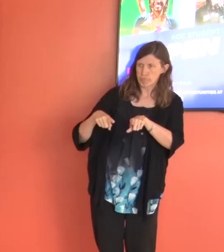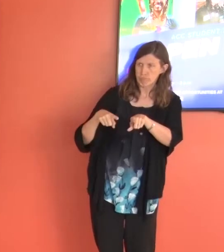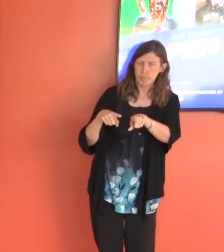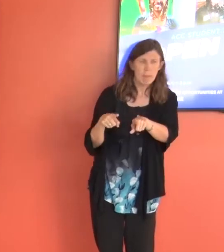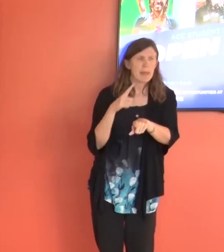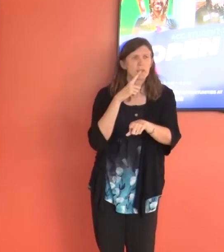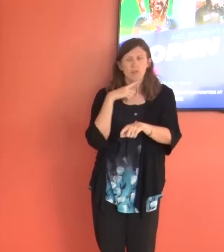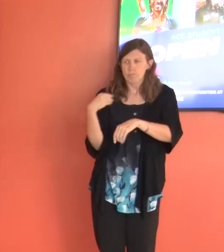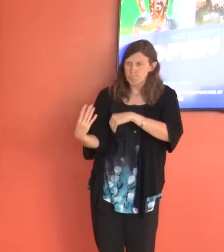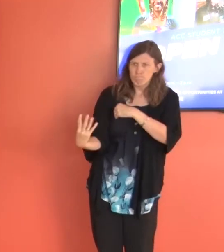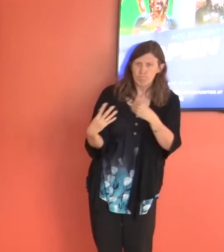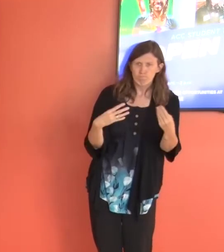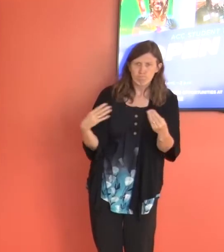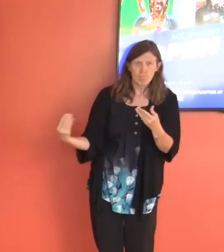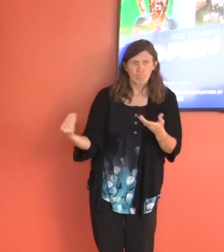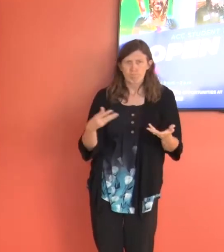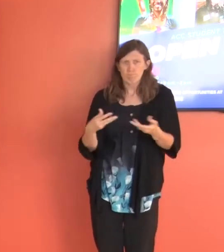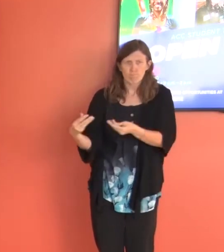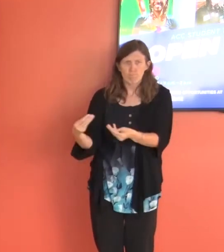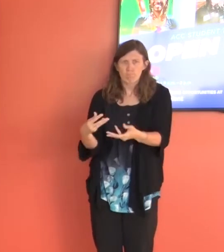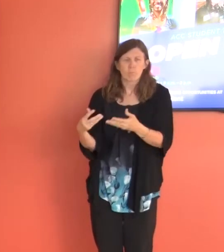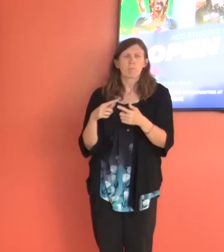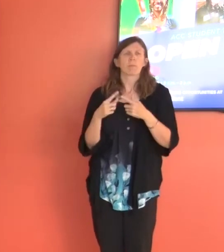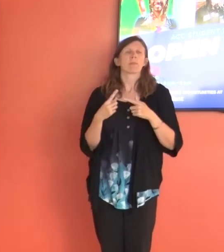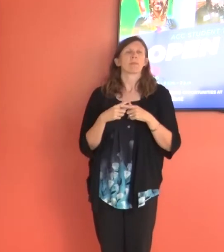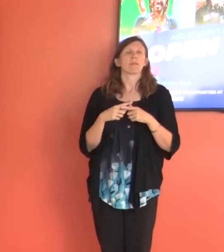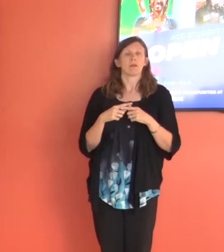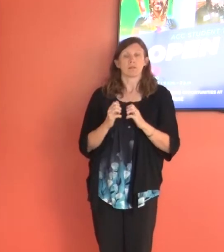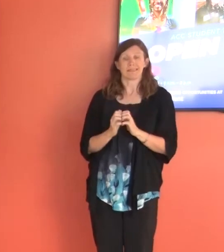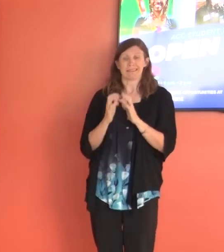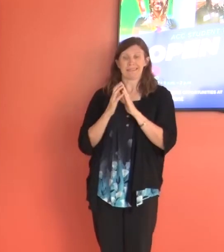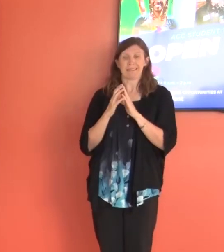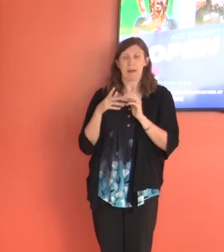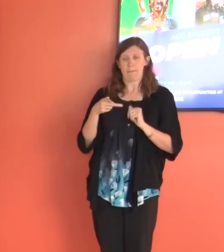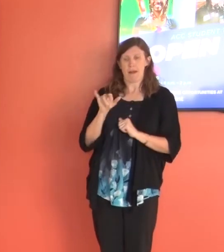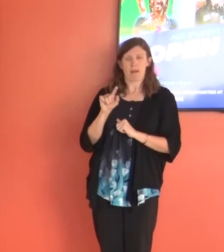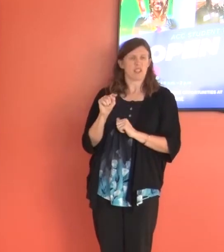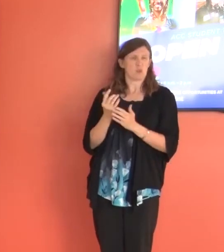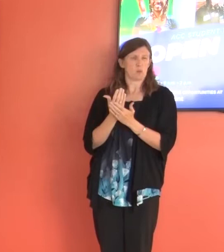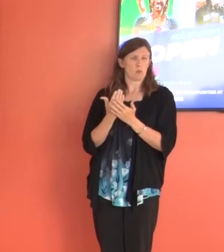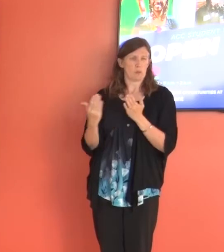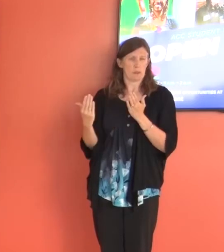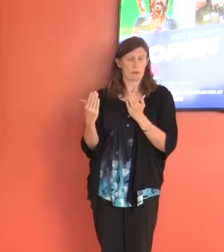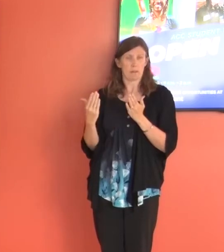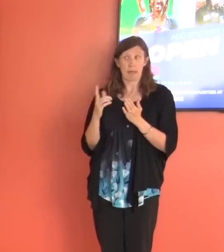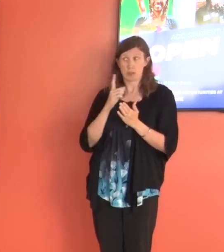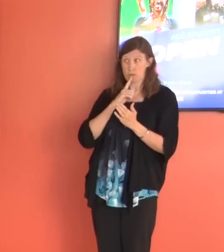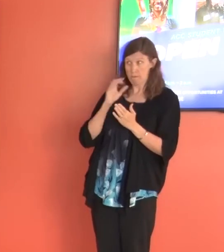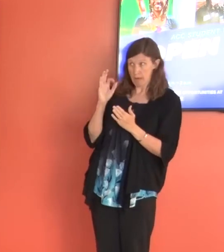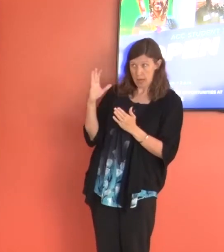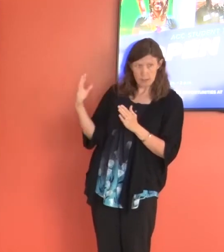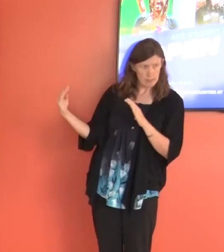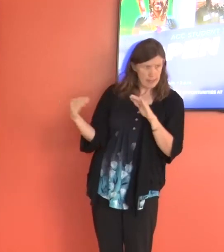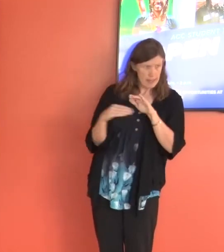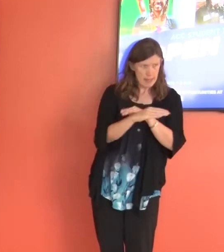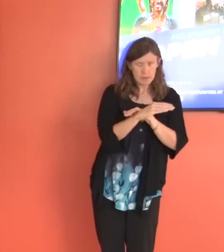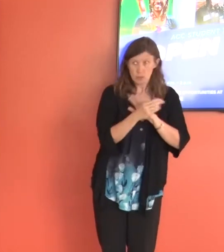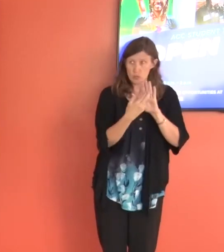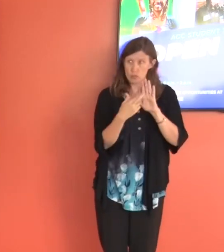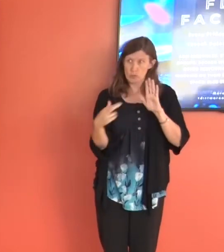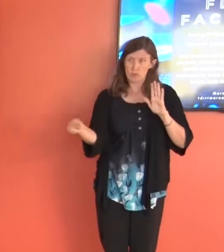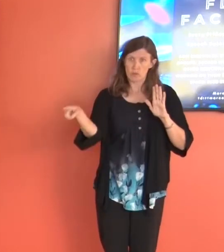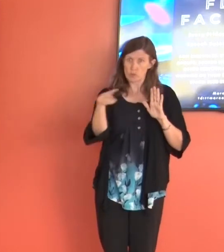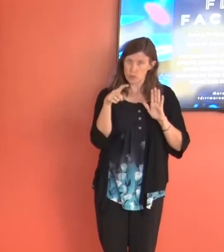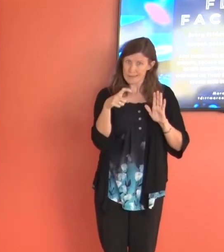have what they need. There's a pilot that's starting this semester to ensure that the faculty members have access to the resources that